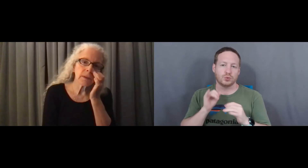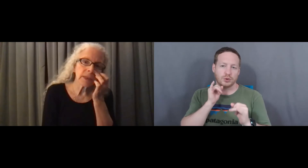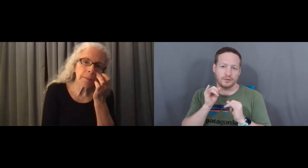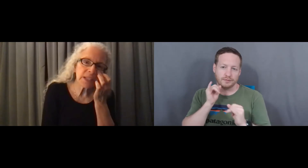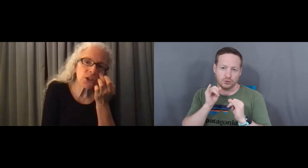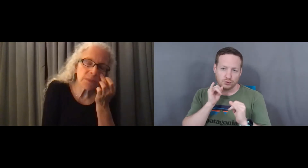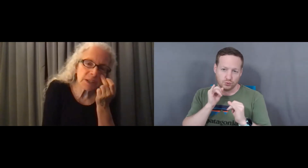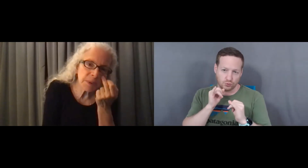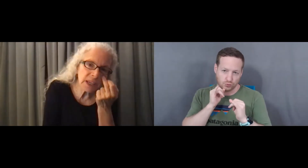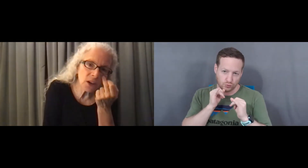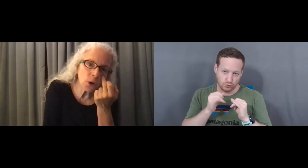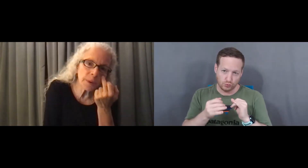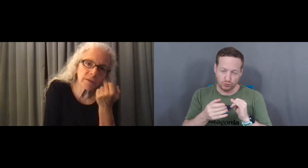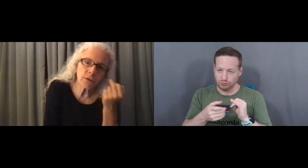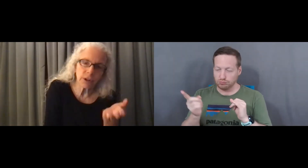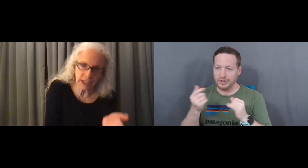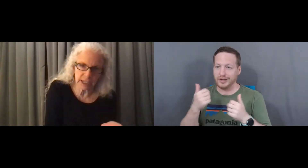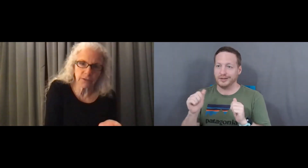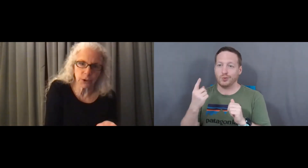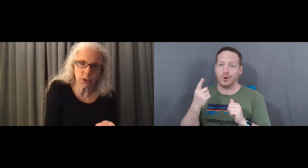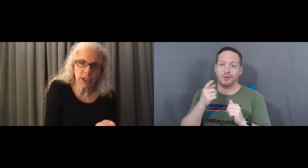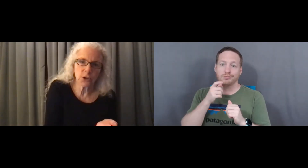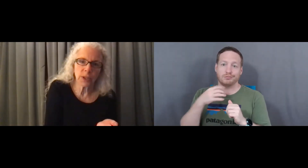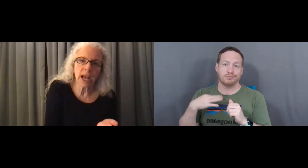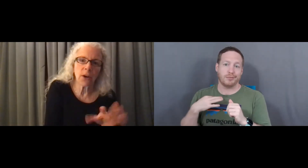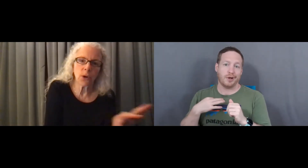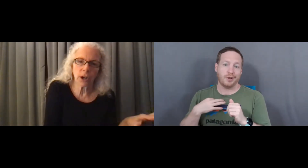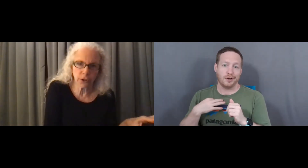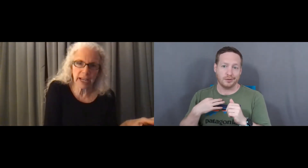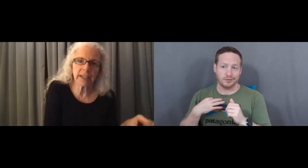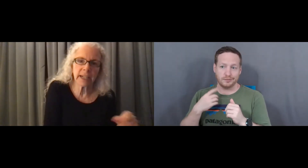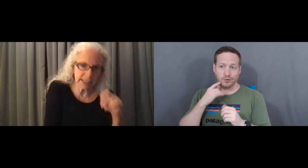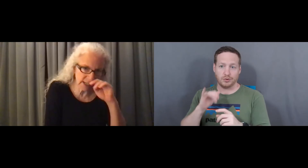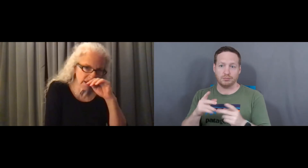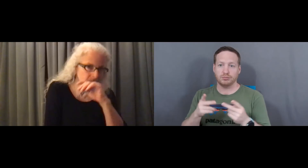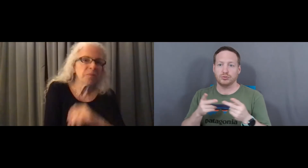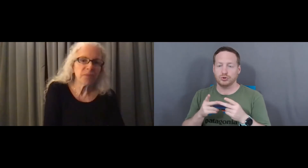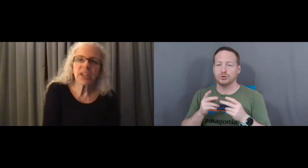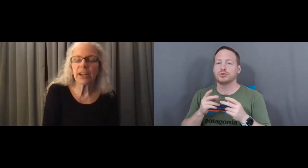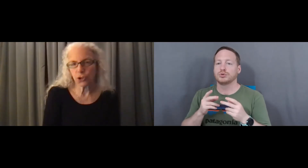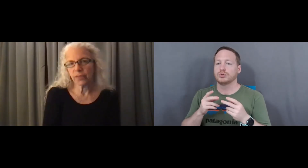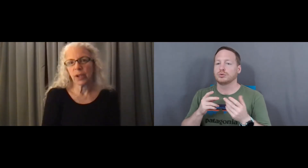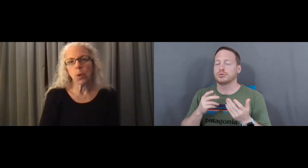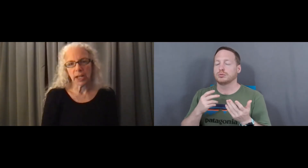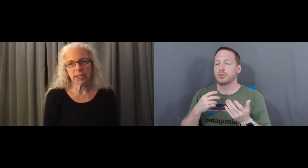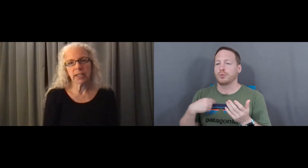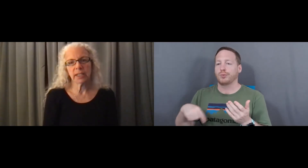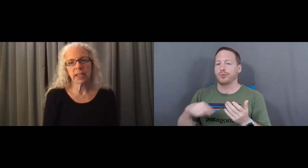that position must be open for an interview to allow other candidates to enter if they want into that